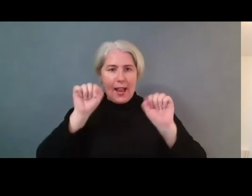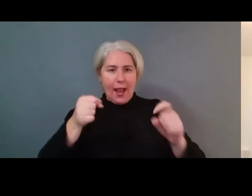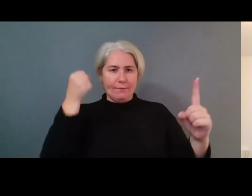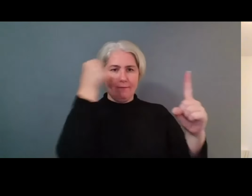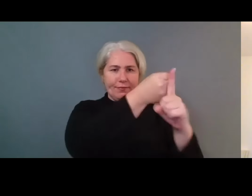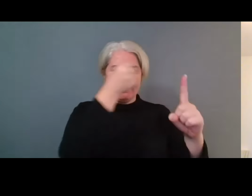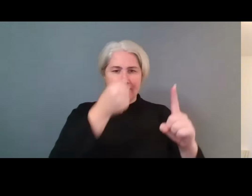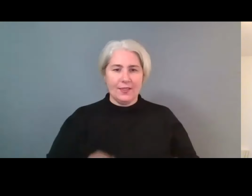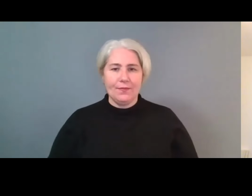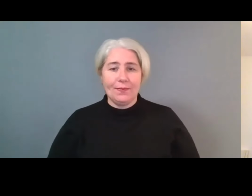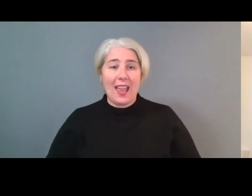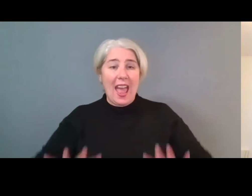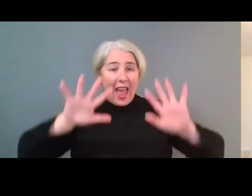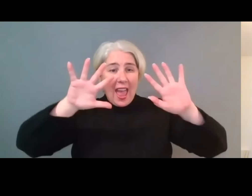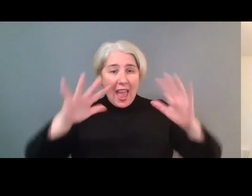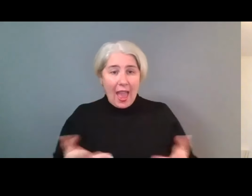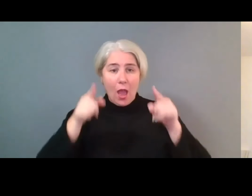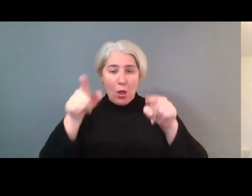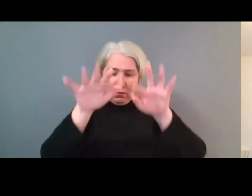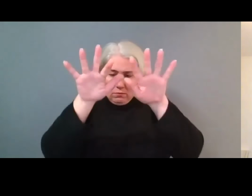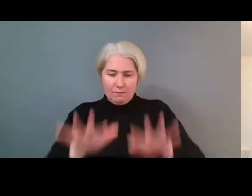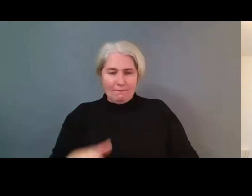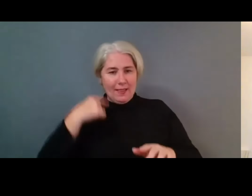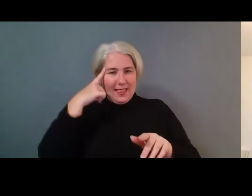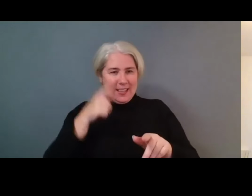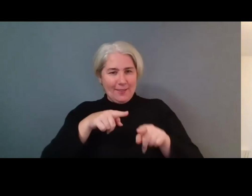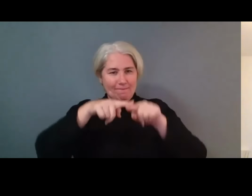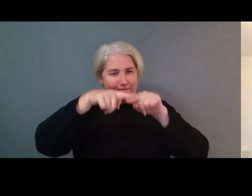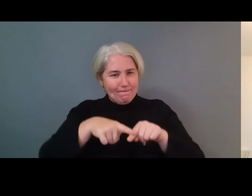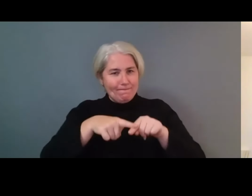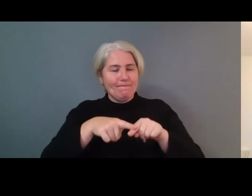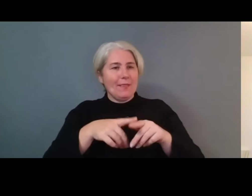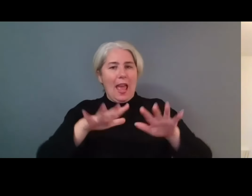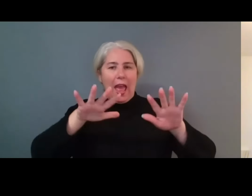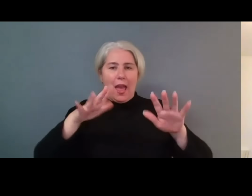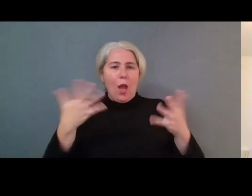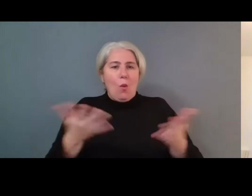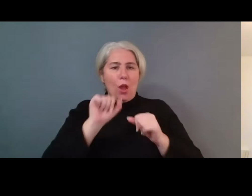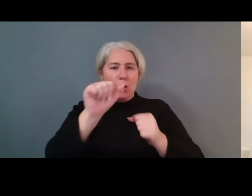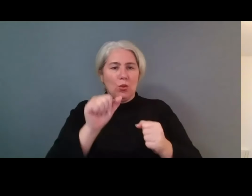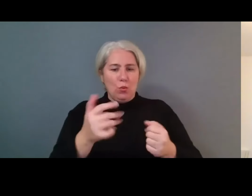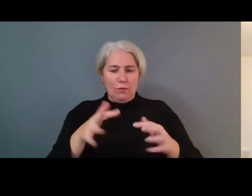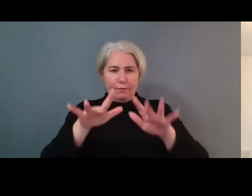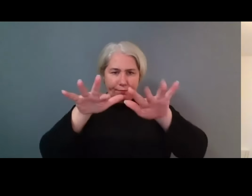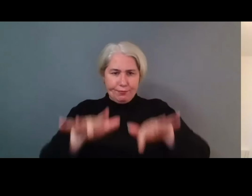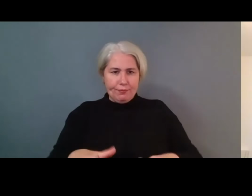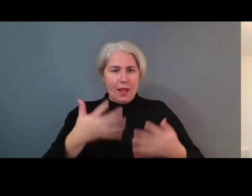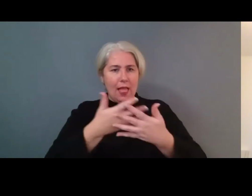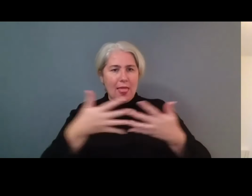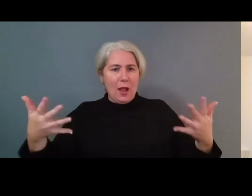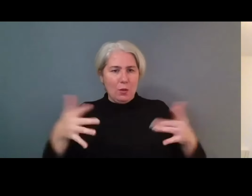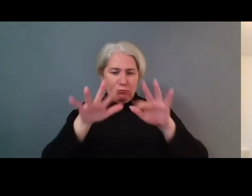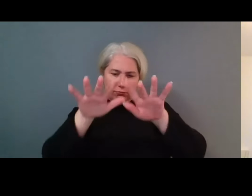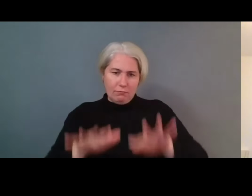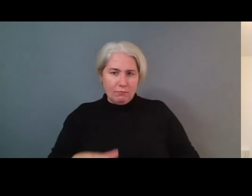matters and will depend on a particular process, the language you're going to use. Sometimes